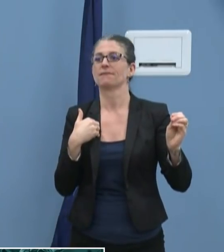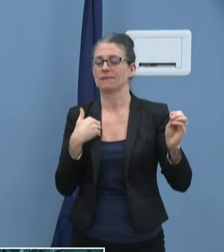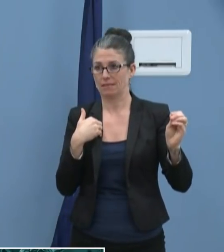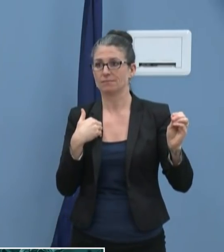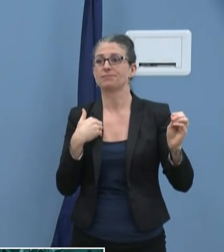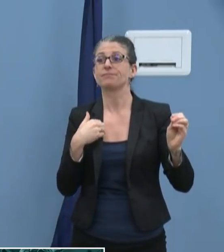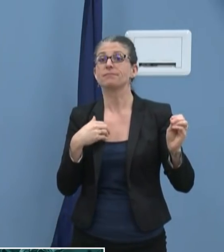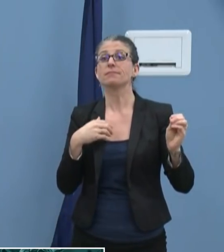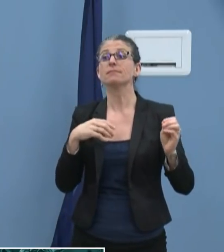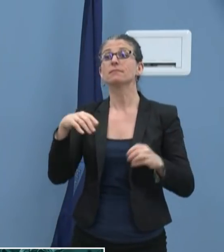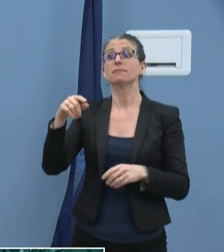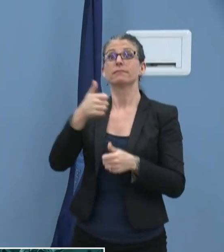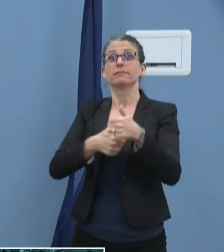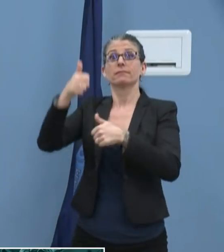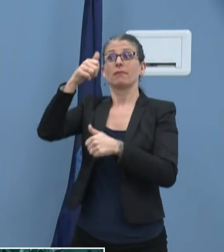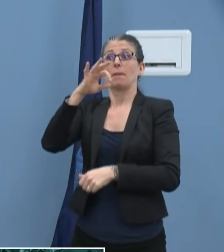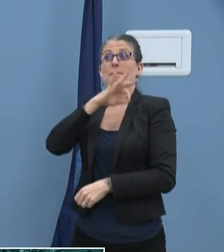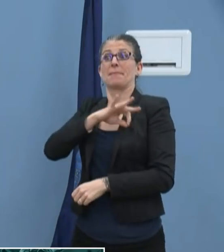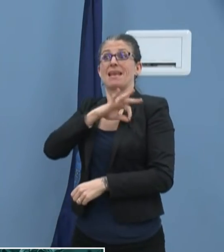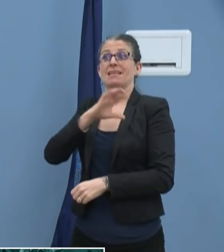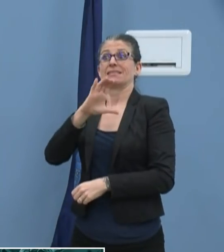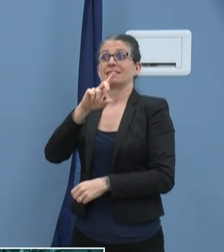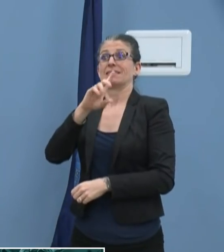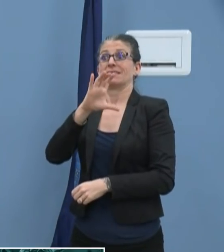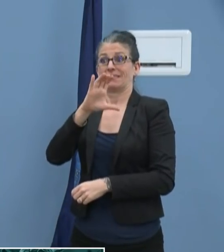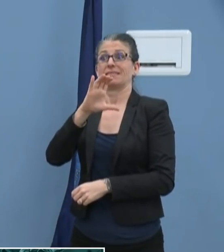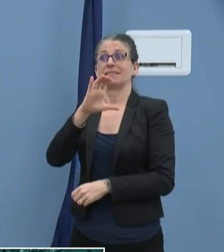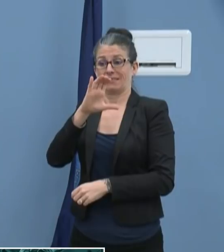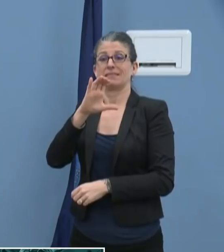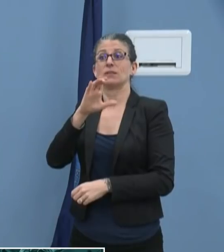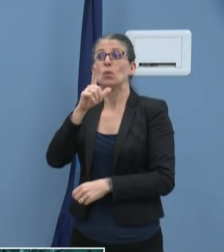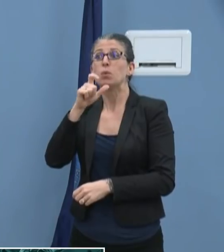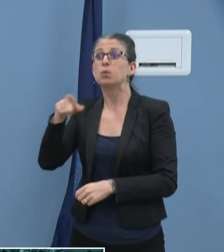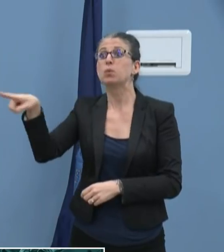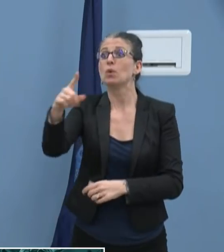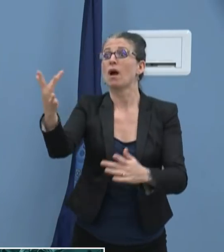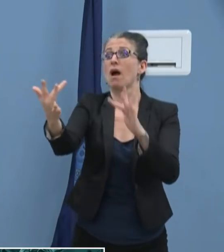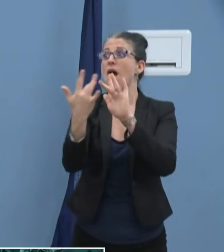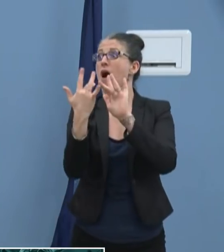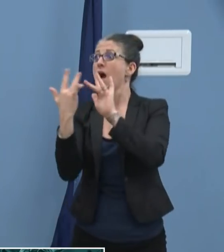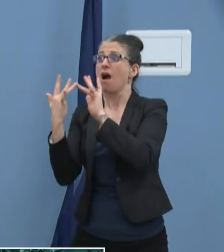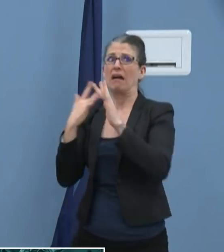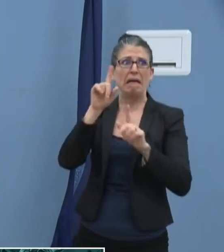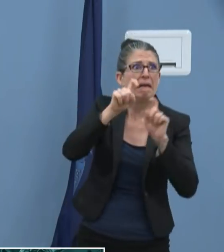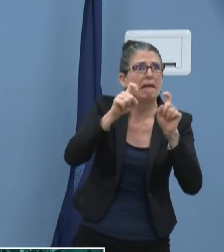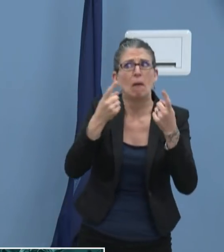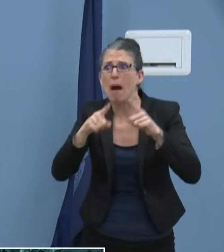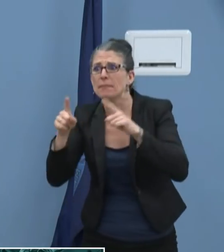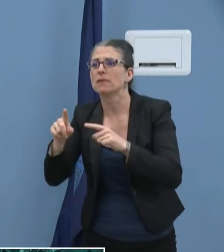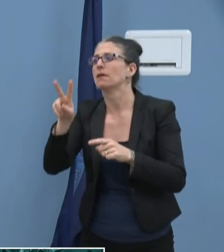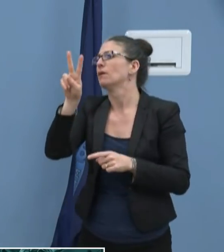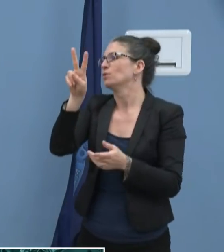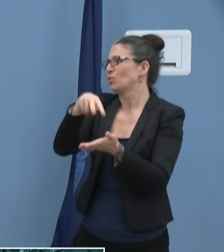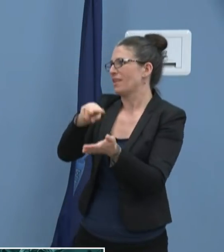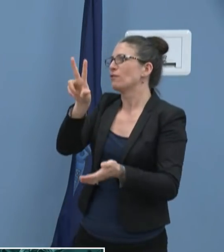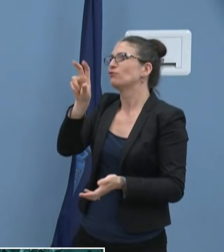approximately 2,230 consults since our activation began.